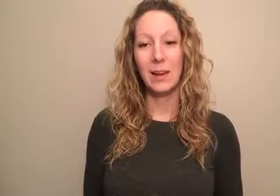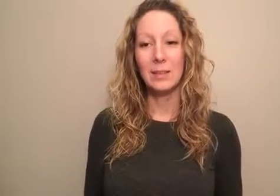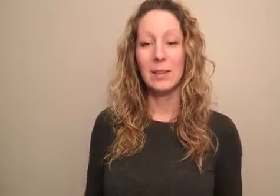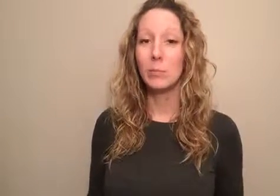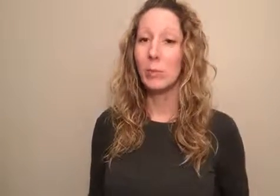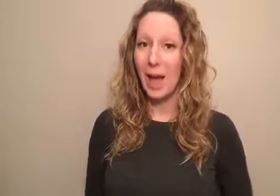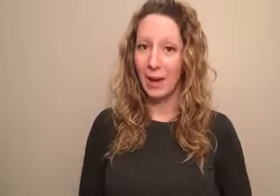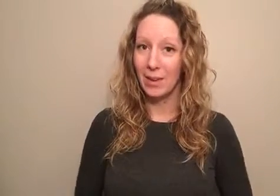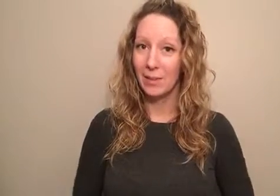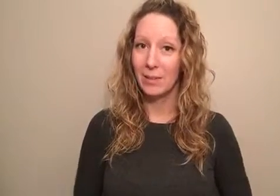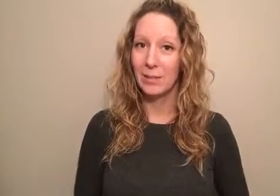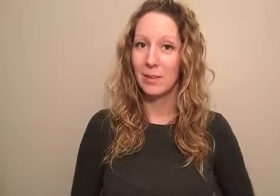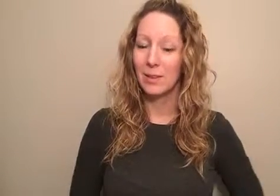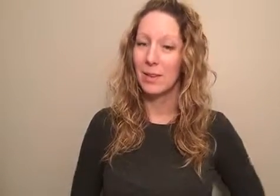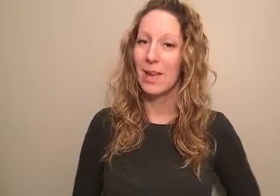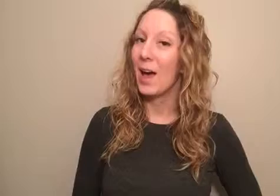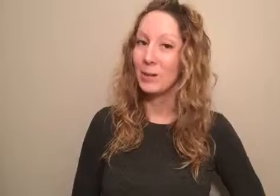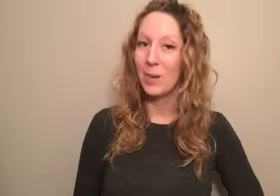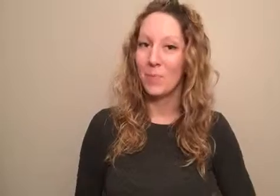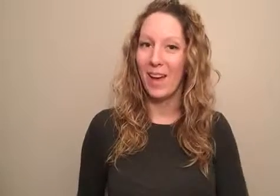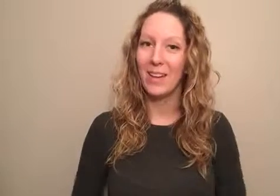Next is black. How do you sign black?